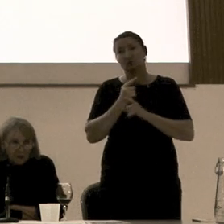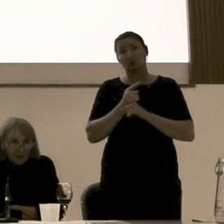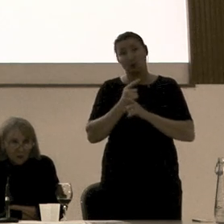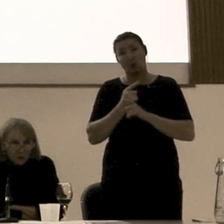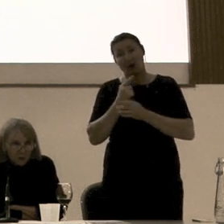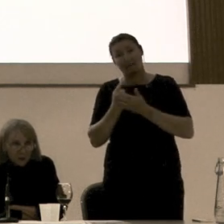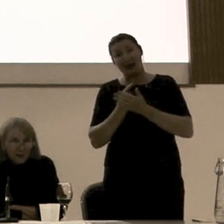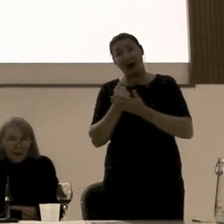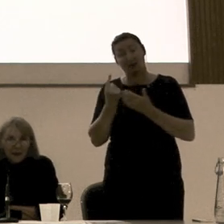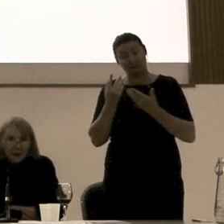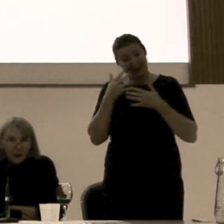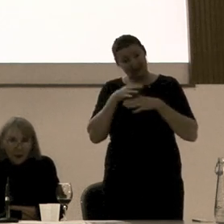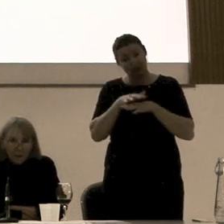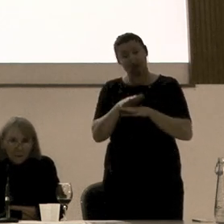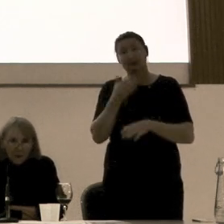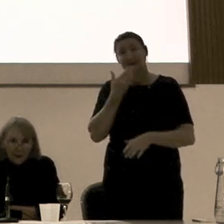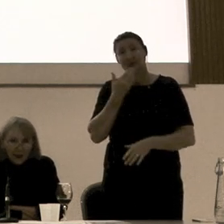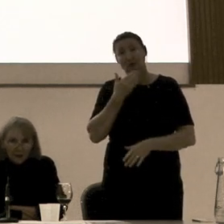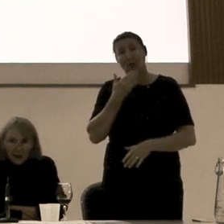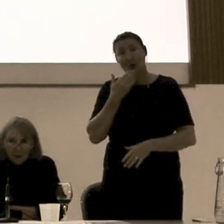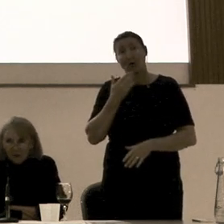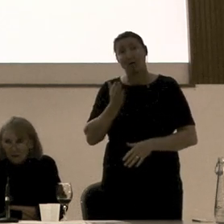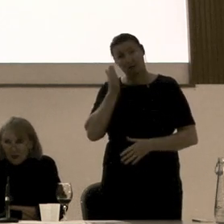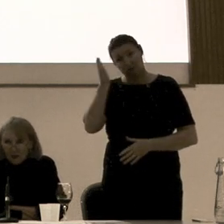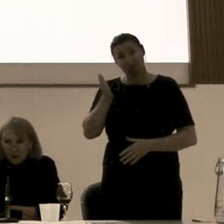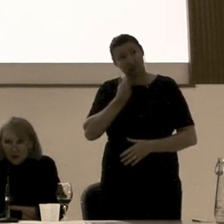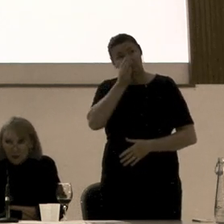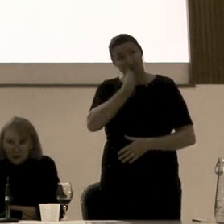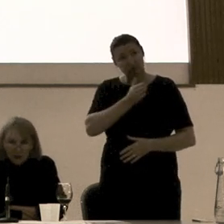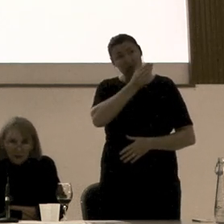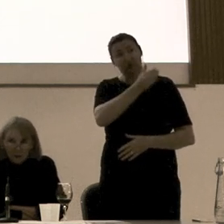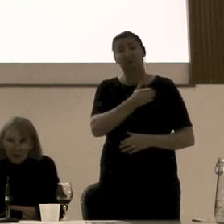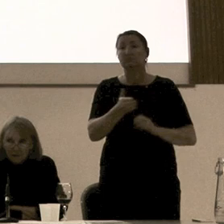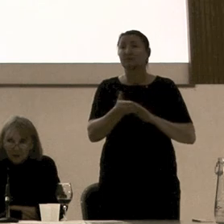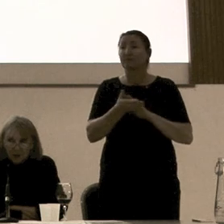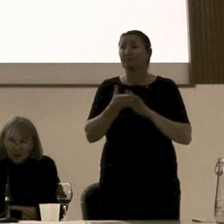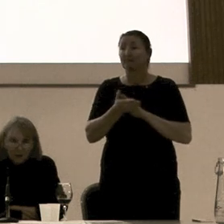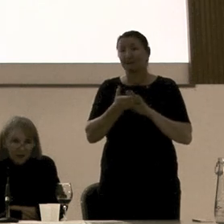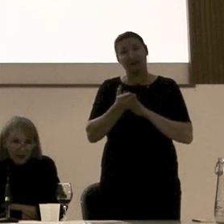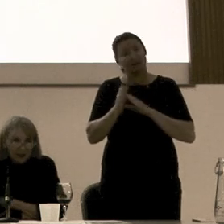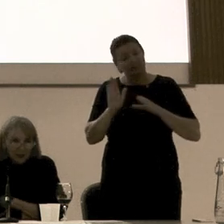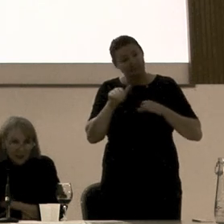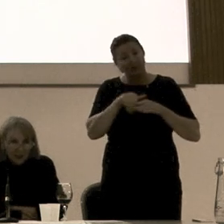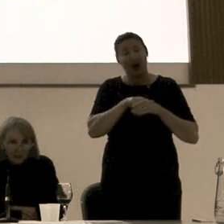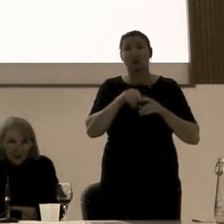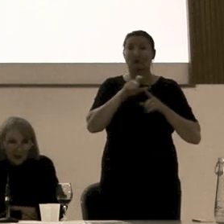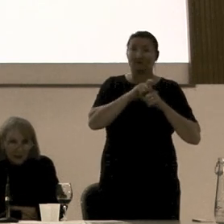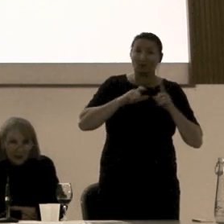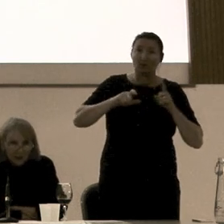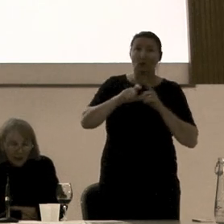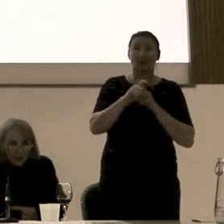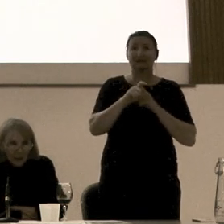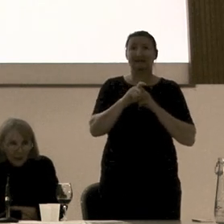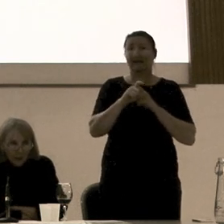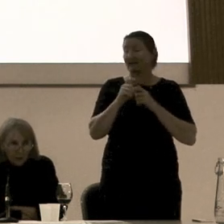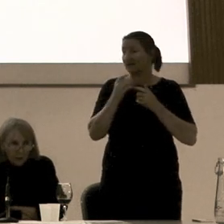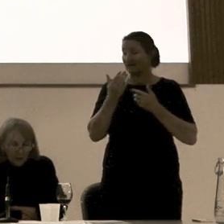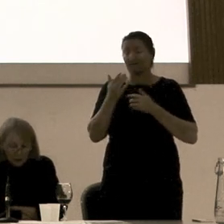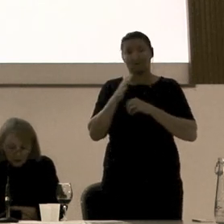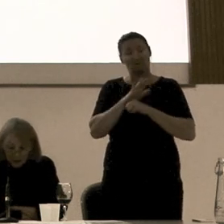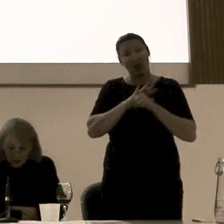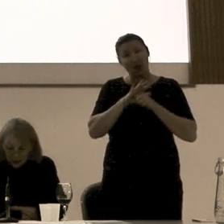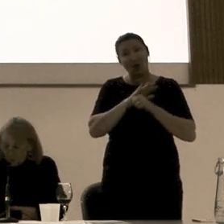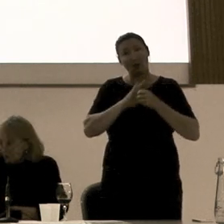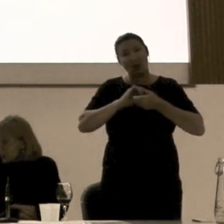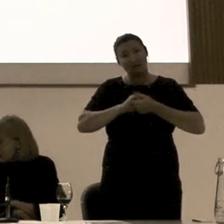mainstream schools and how that meant that she's always been part of her community, she's had friends